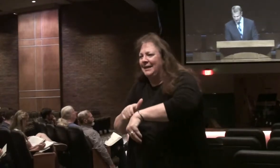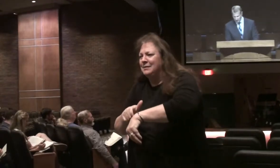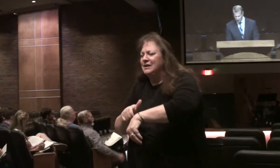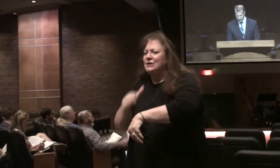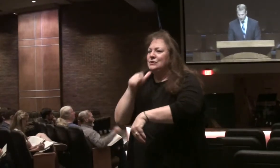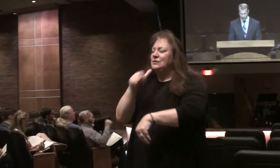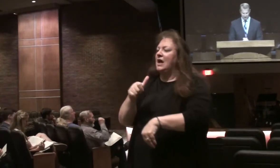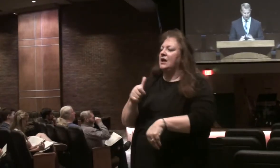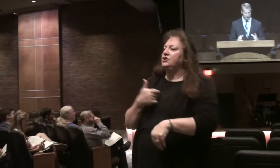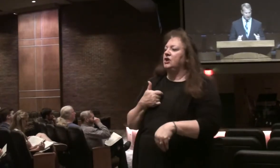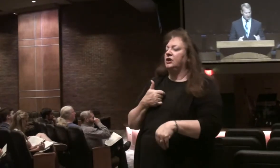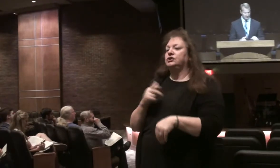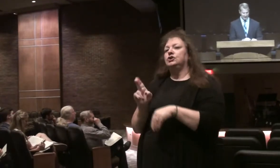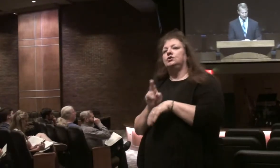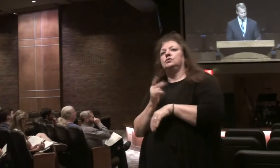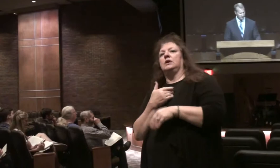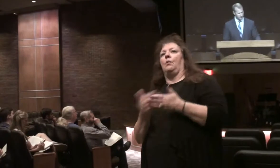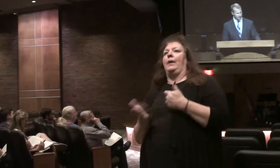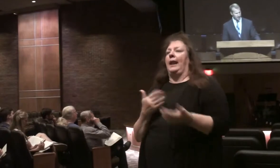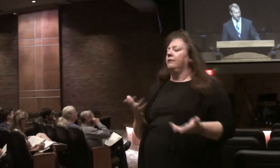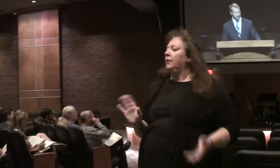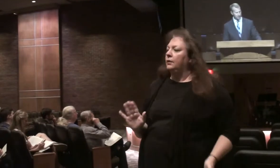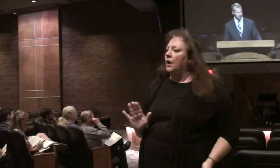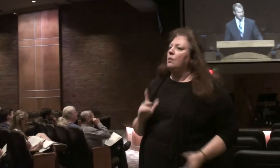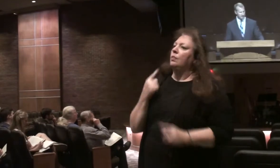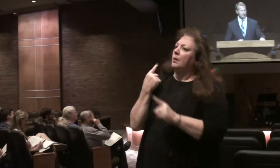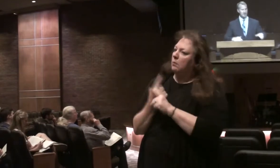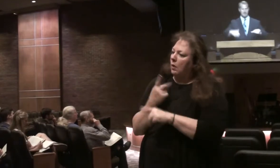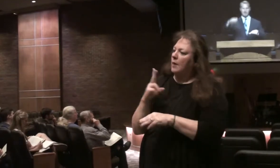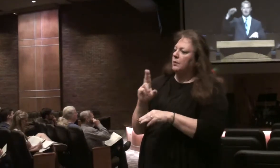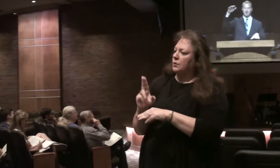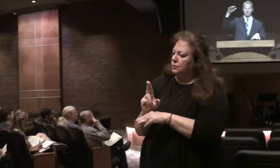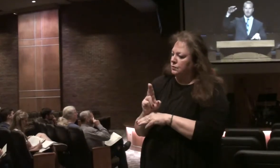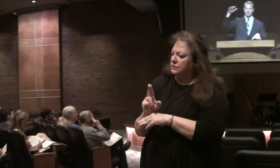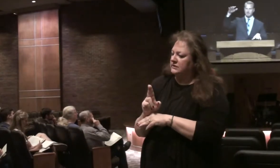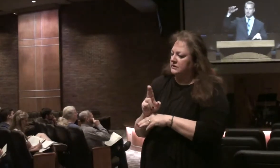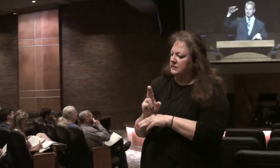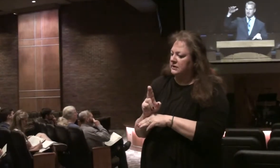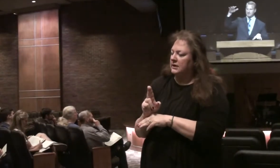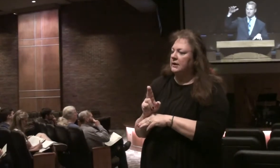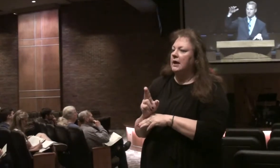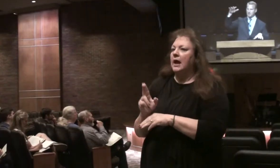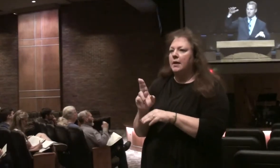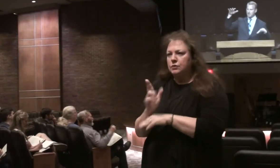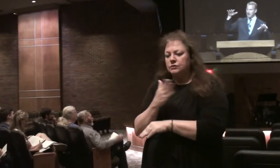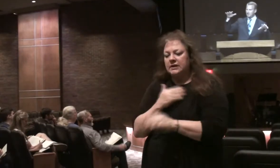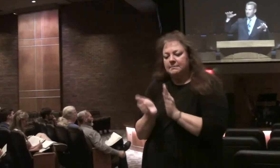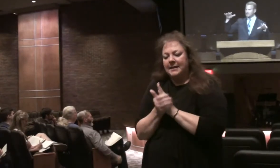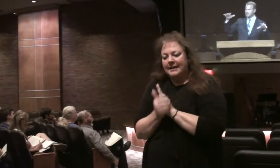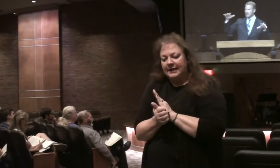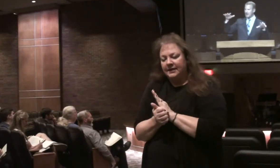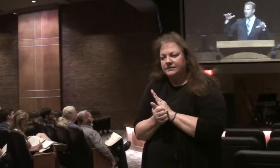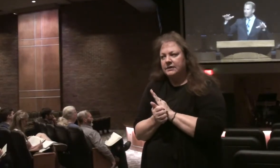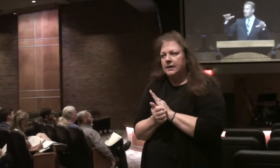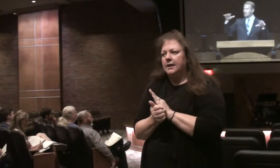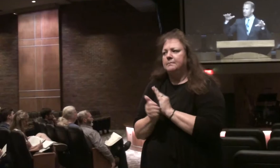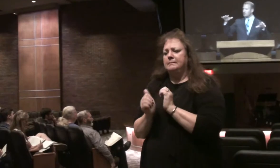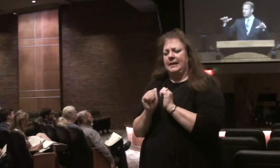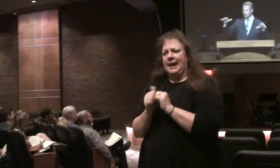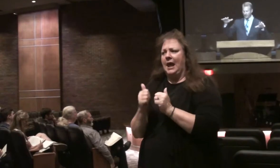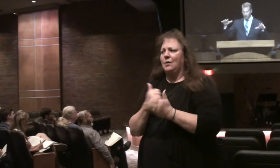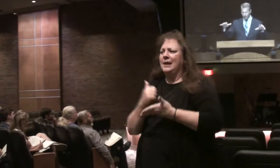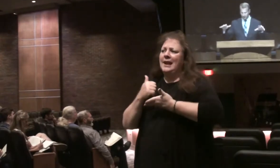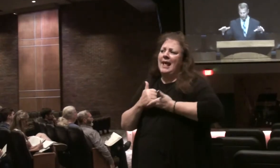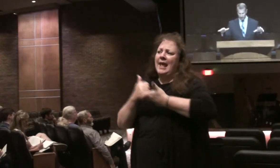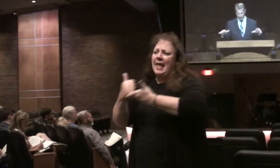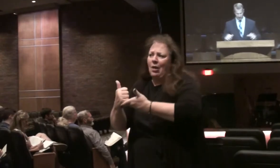an indiscriminate use of spiritual gifts. And that was part of the problem with the Corinthians. They're exalting spiritual gifts, but not functioning. And how can we be